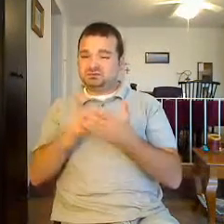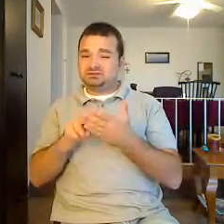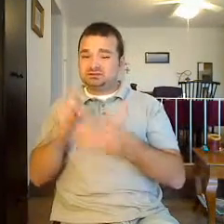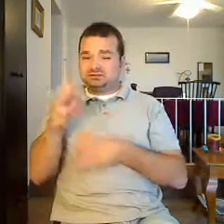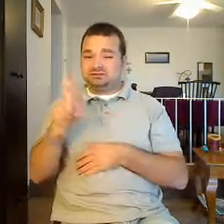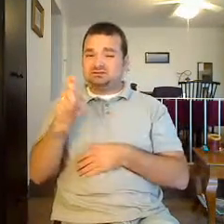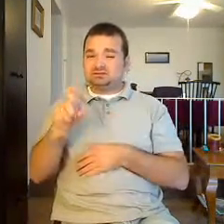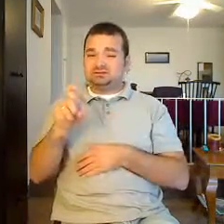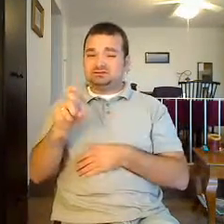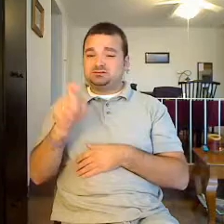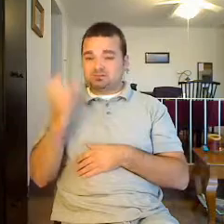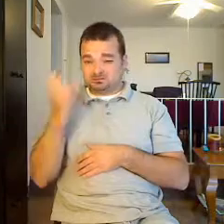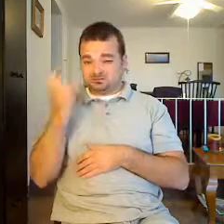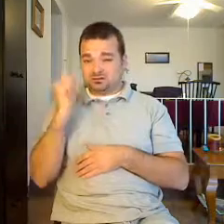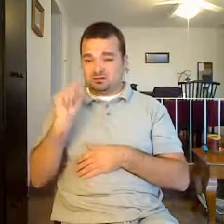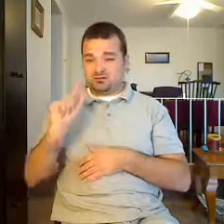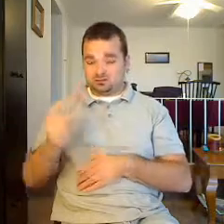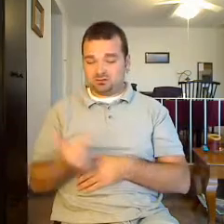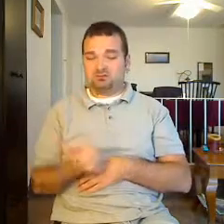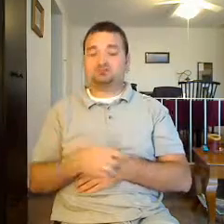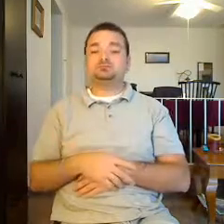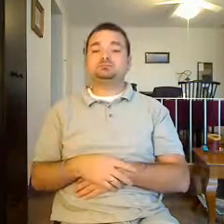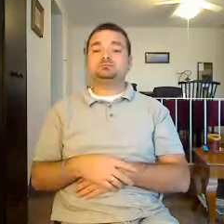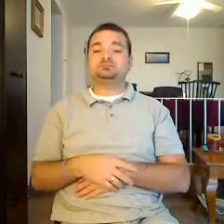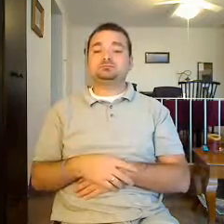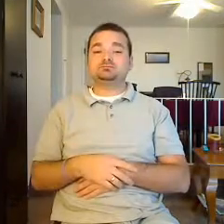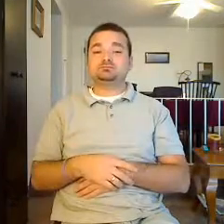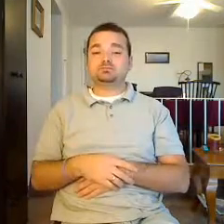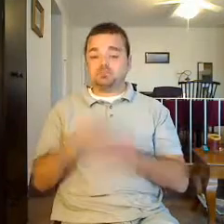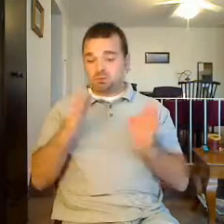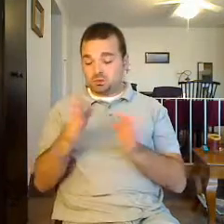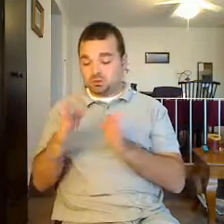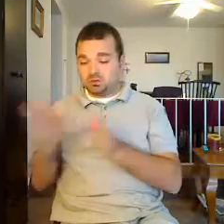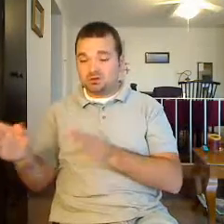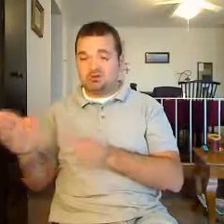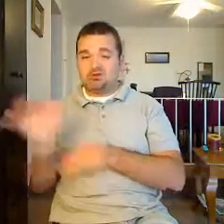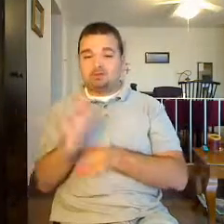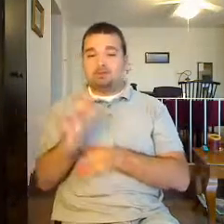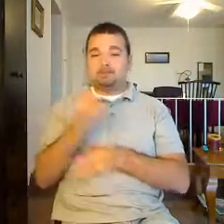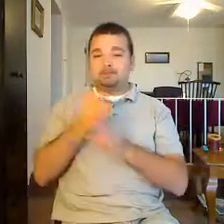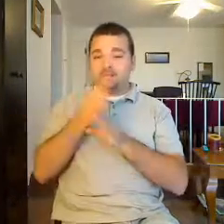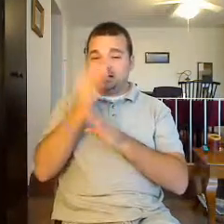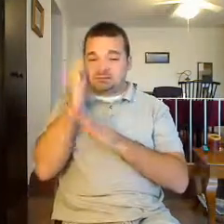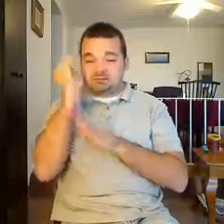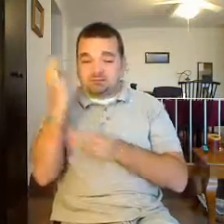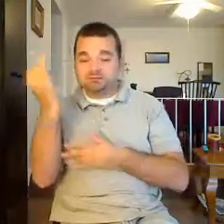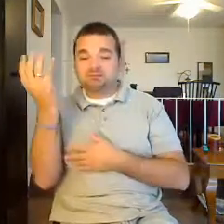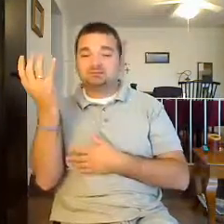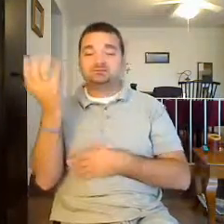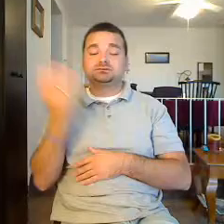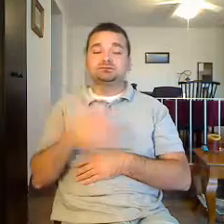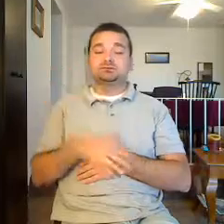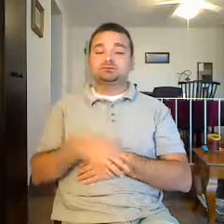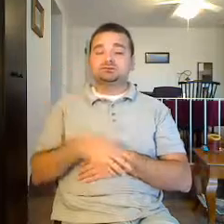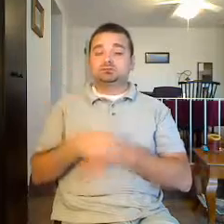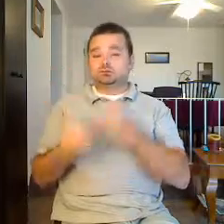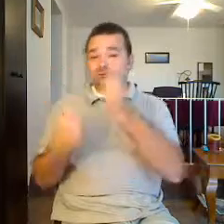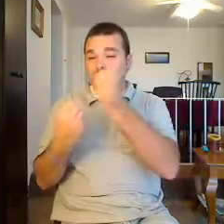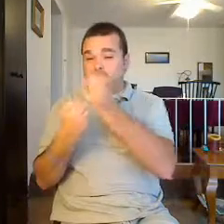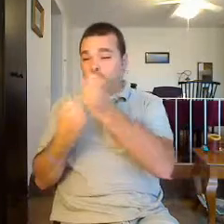notes at a later time. Organized material such as main ideas followed by supporting points is much easier to